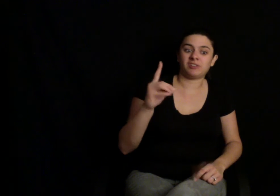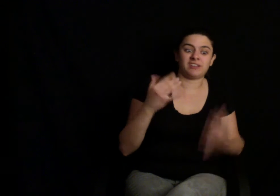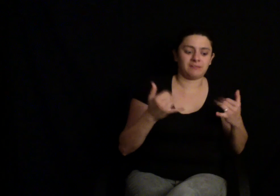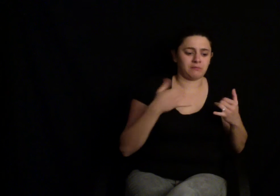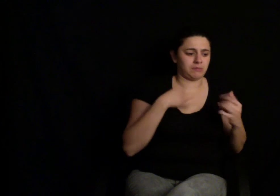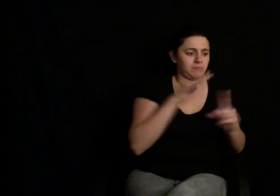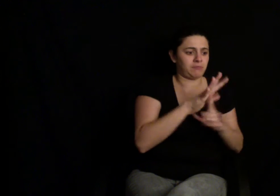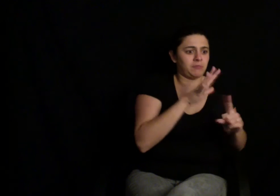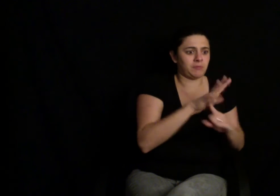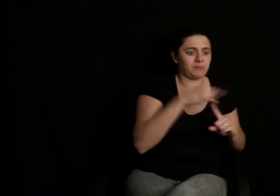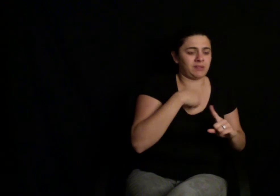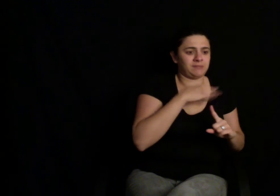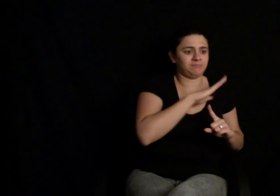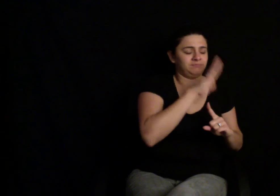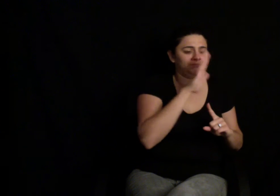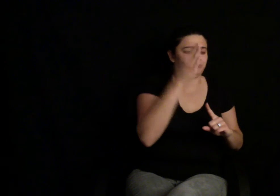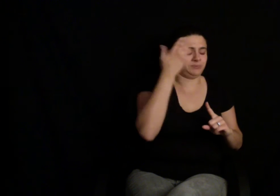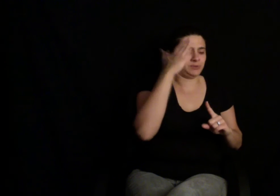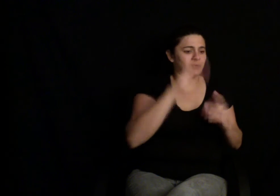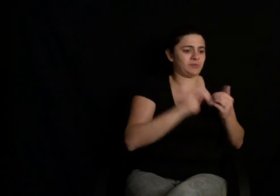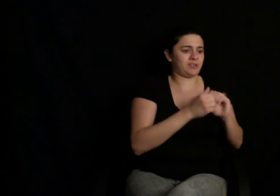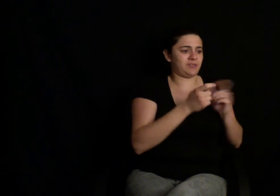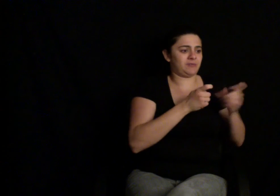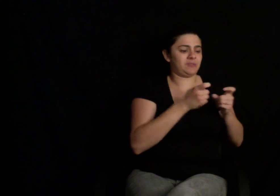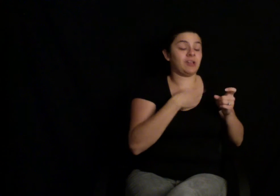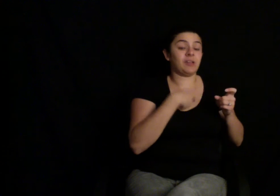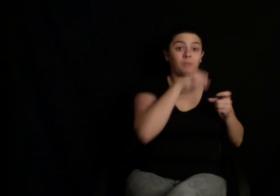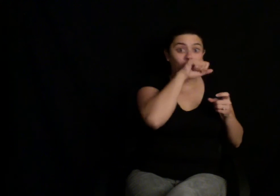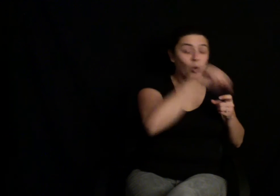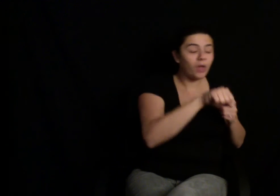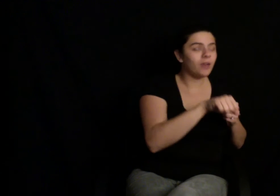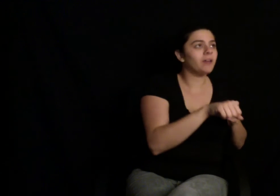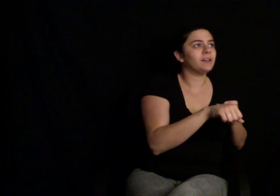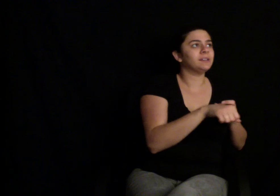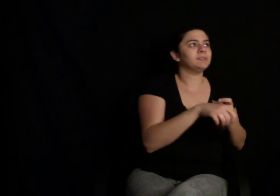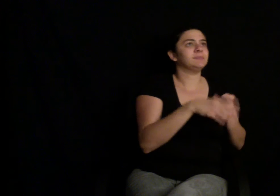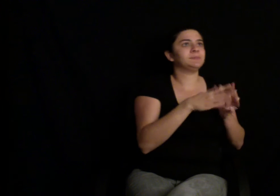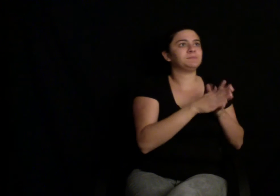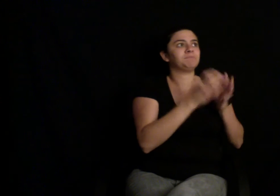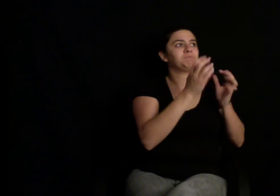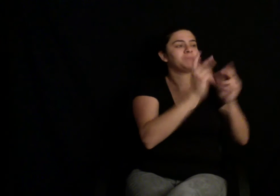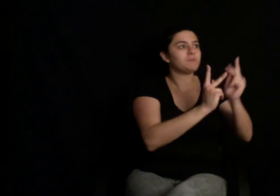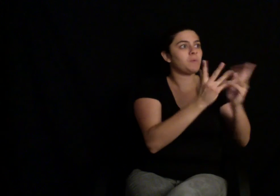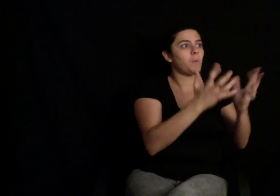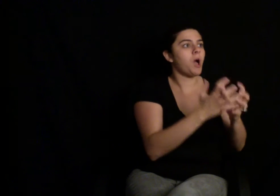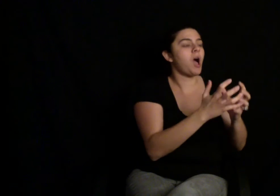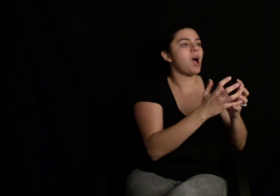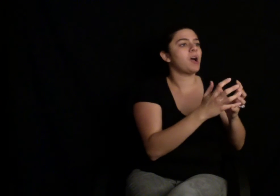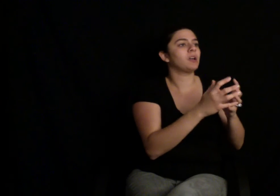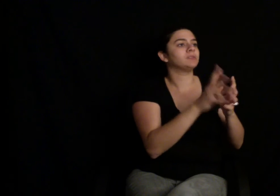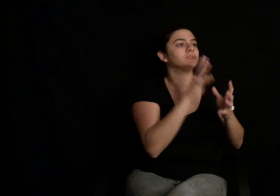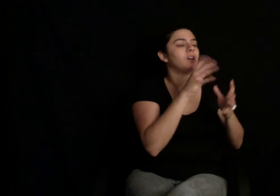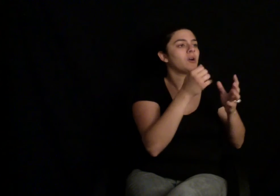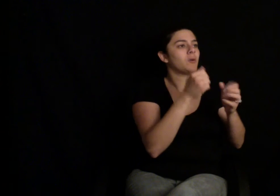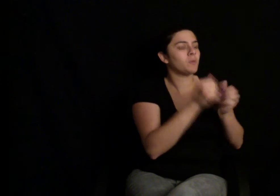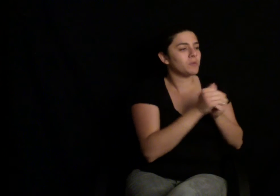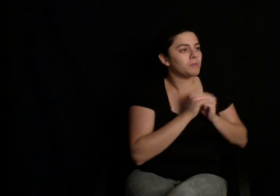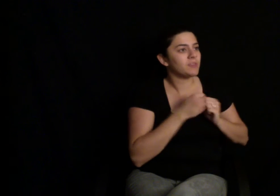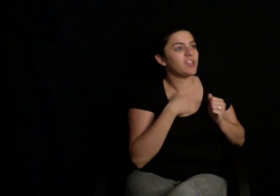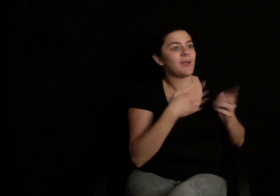very popular, and I kind of was loving it. I was loving that people wanted to talk to me, people wanted to be my friend, and I was just trying to be friends with everybody. So